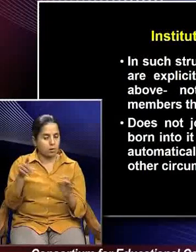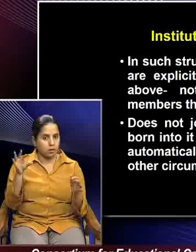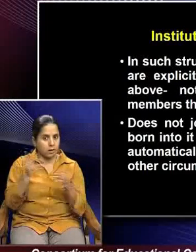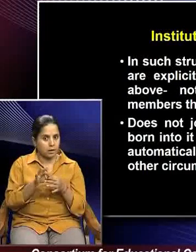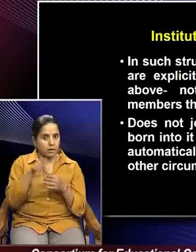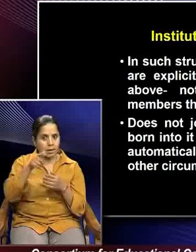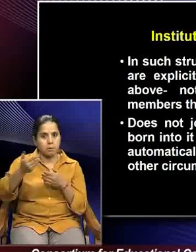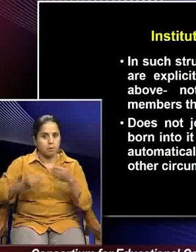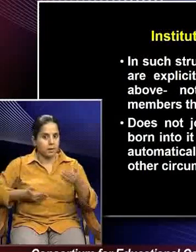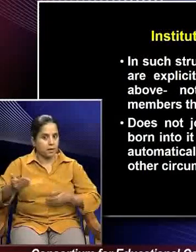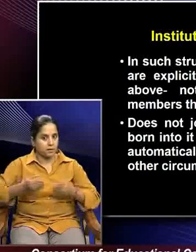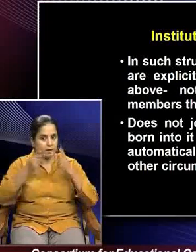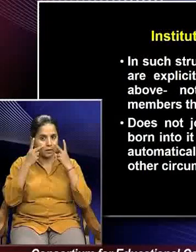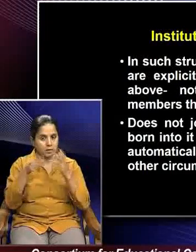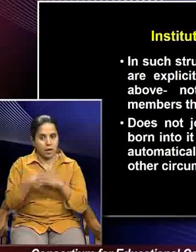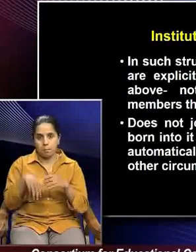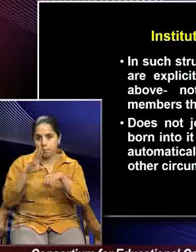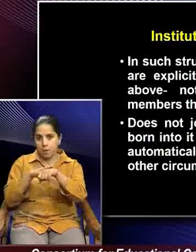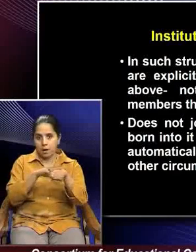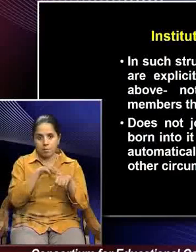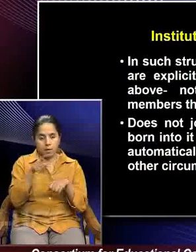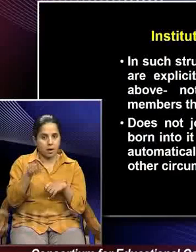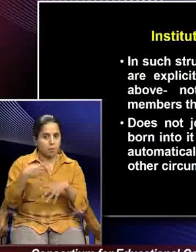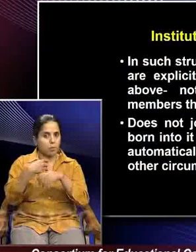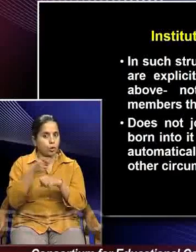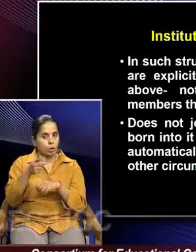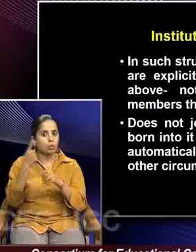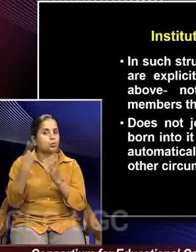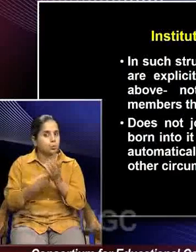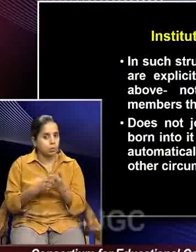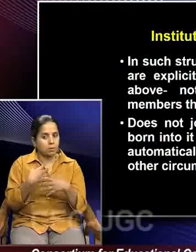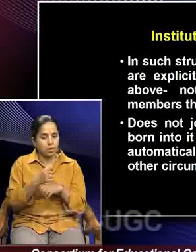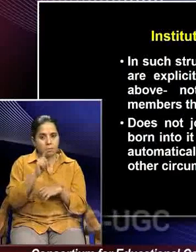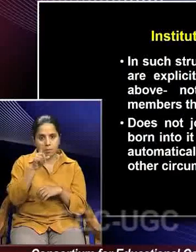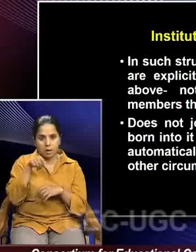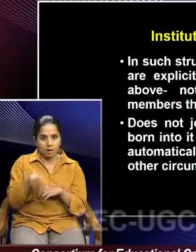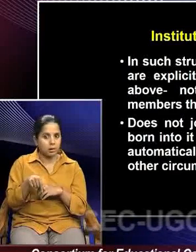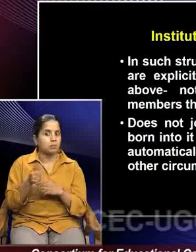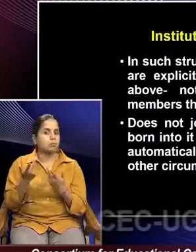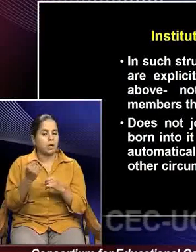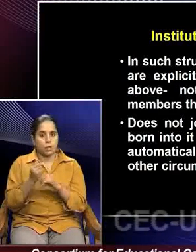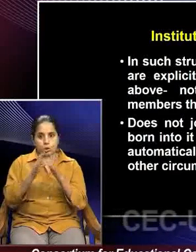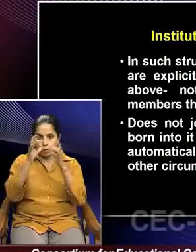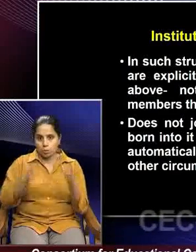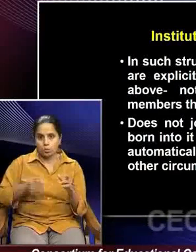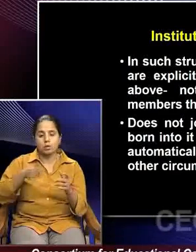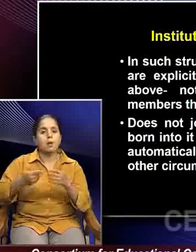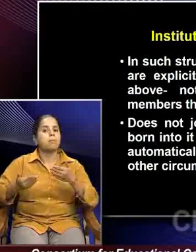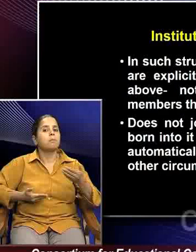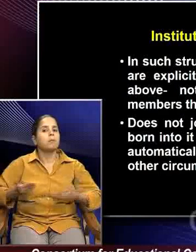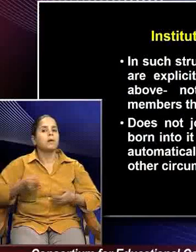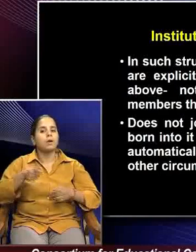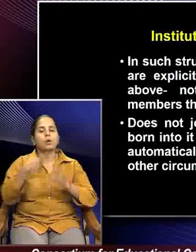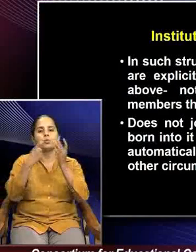associative behavior, the members are formulating the rules, but in institutional behavior, the rules have